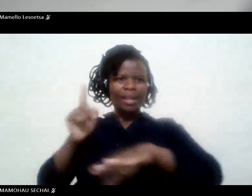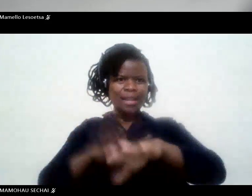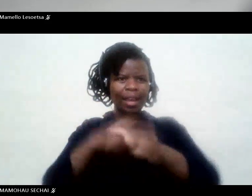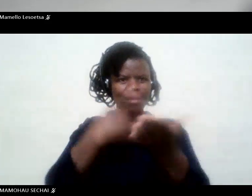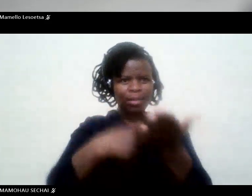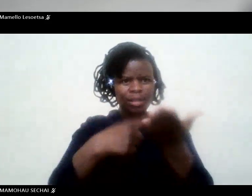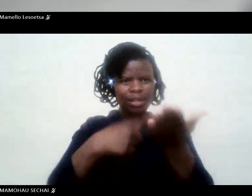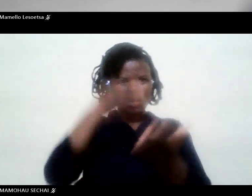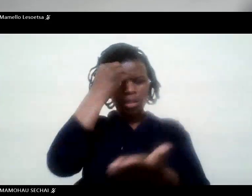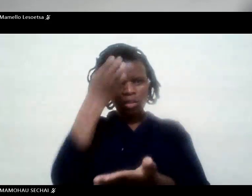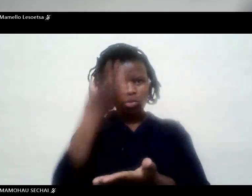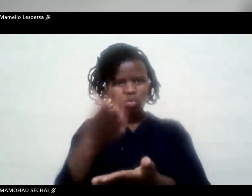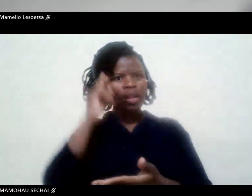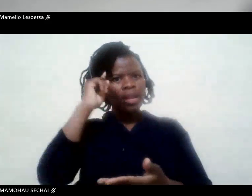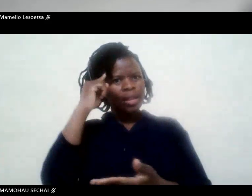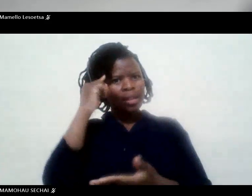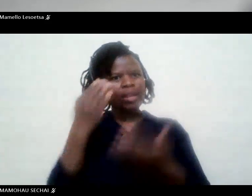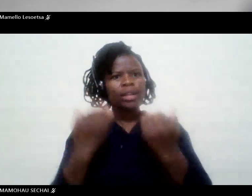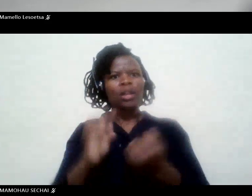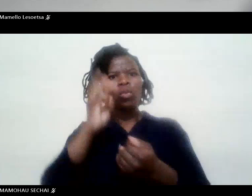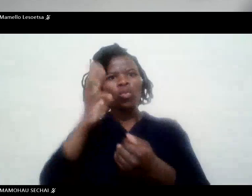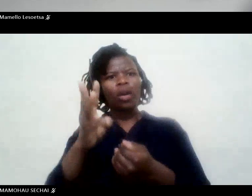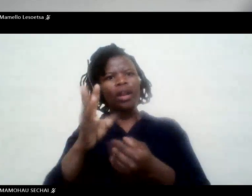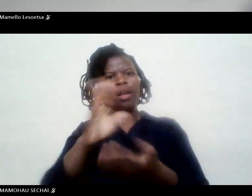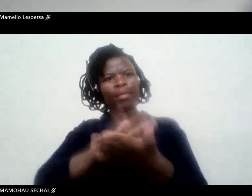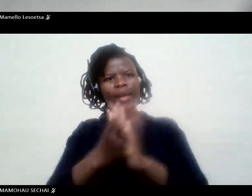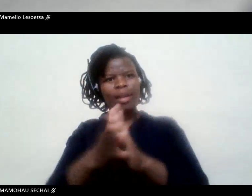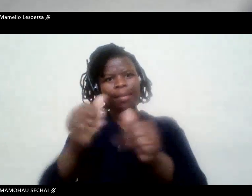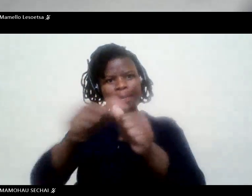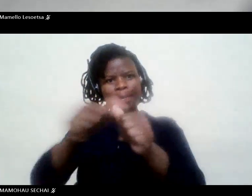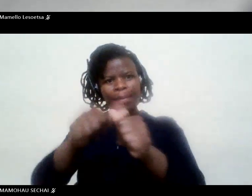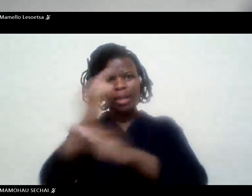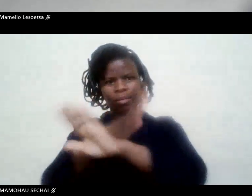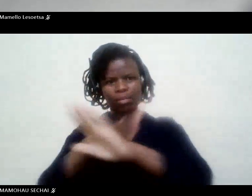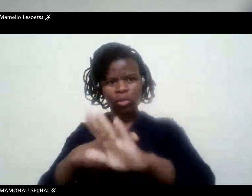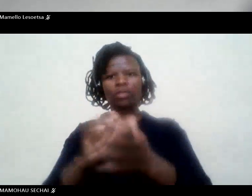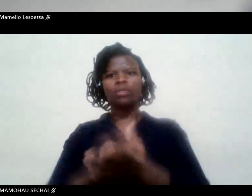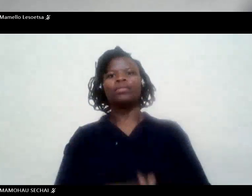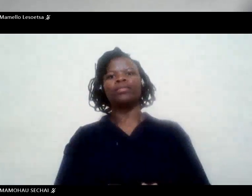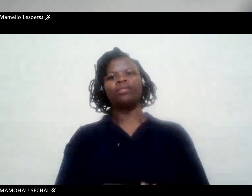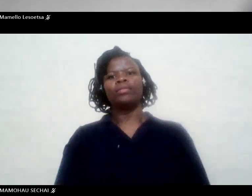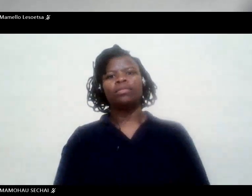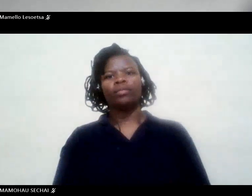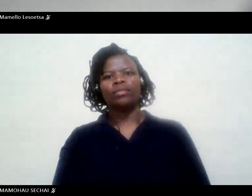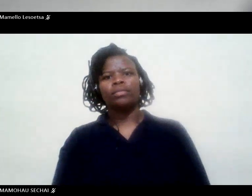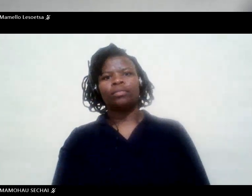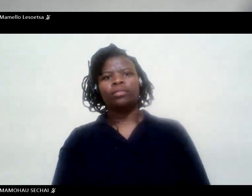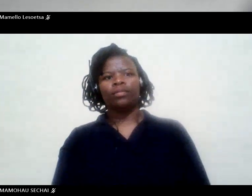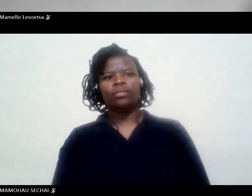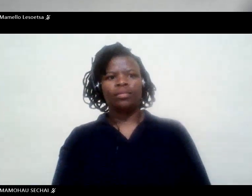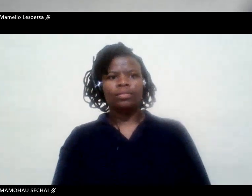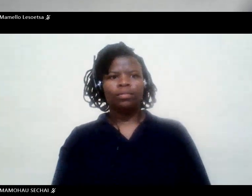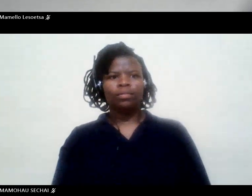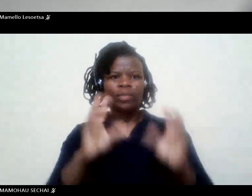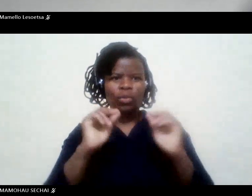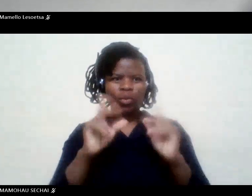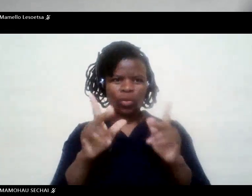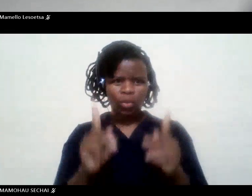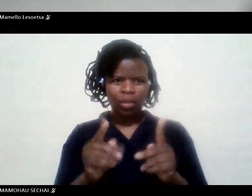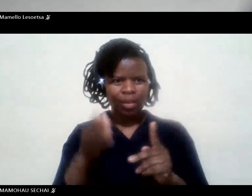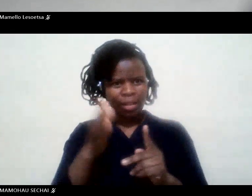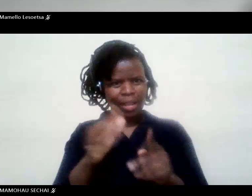will be in a better position. Okay. So that better position, I'm not asking this question to really Master Bata, but what would